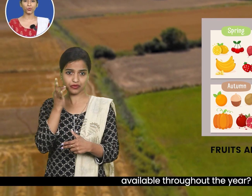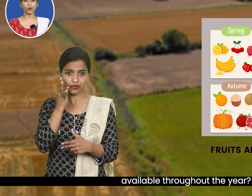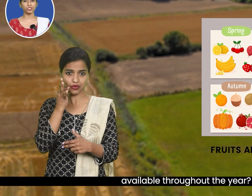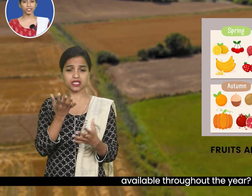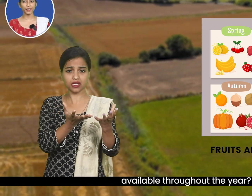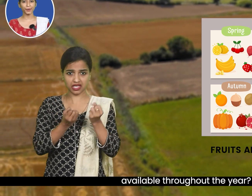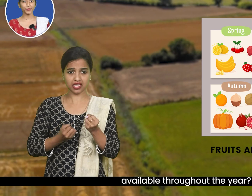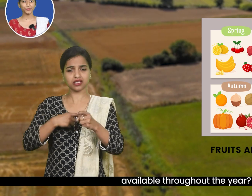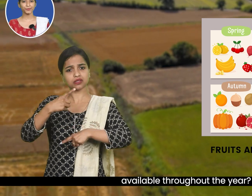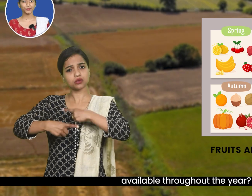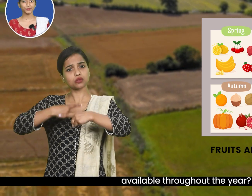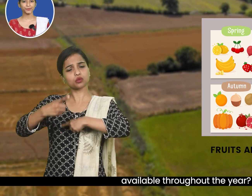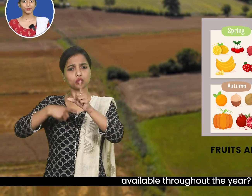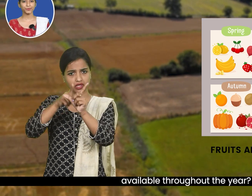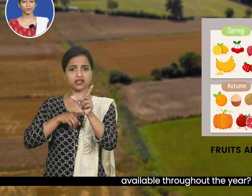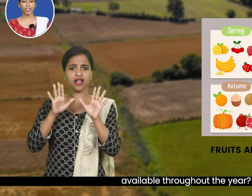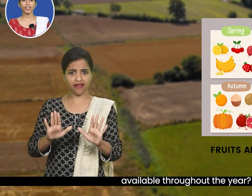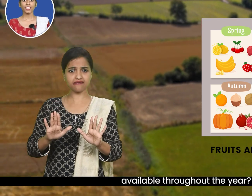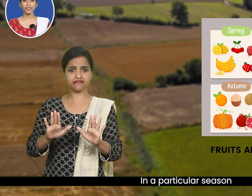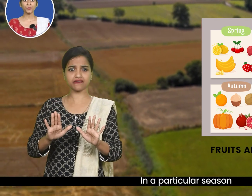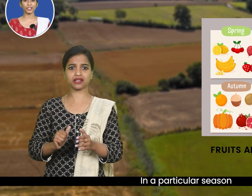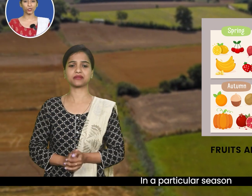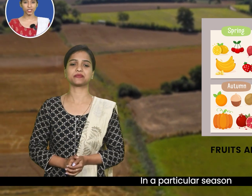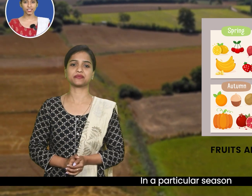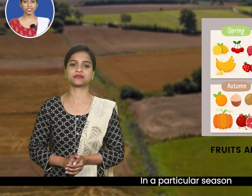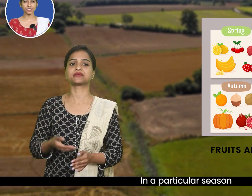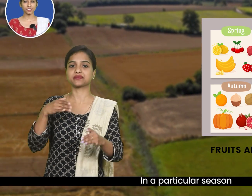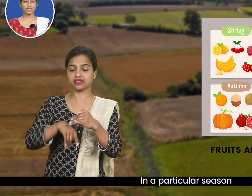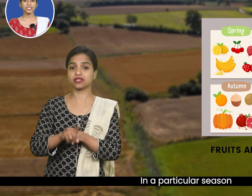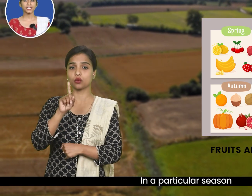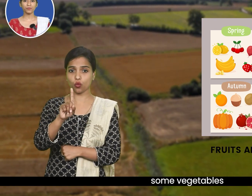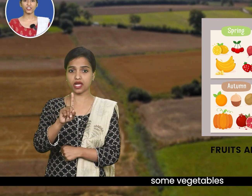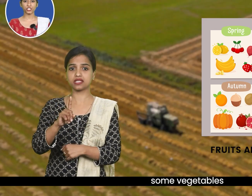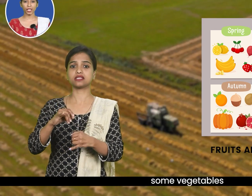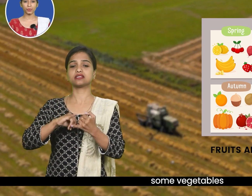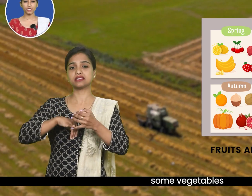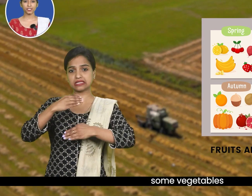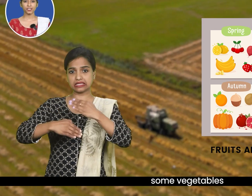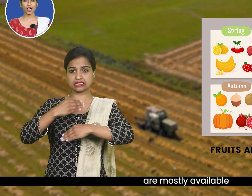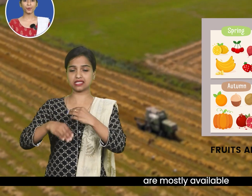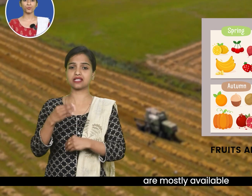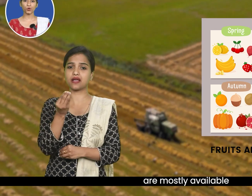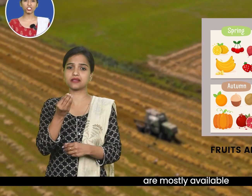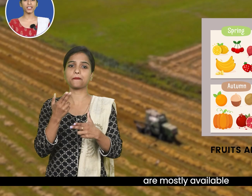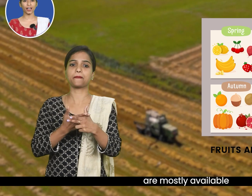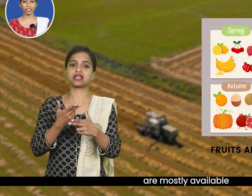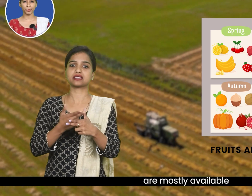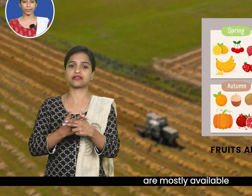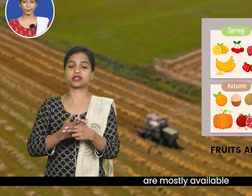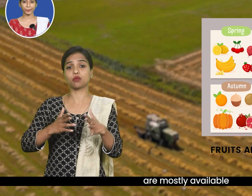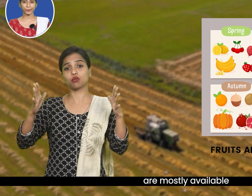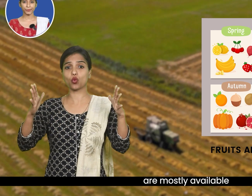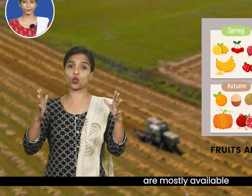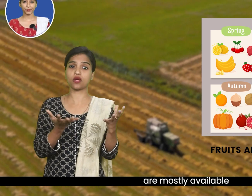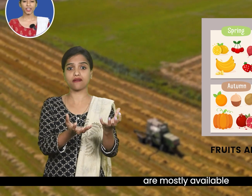available throughout the year? In a particular season, some vegetables are mostly